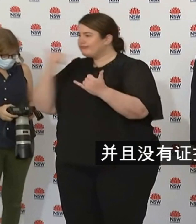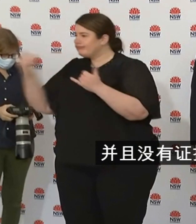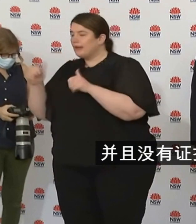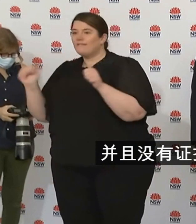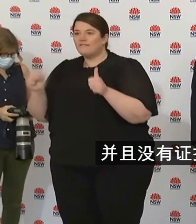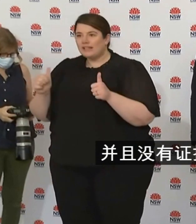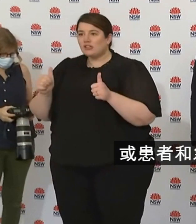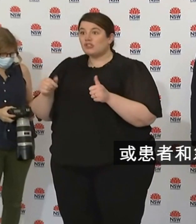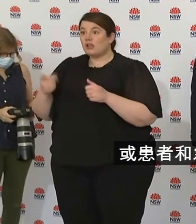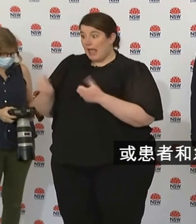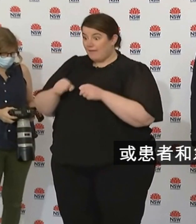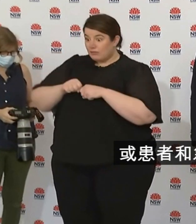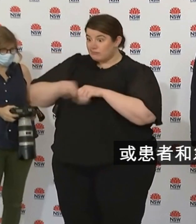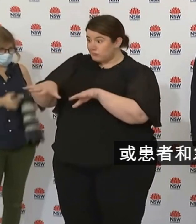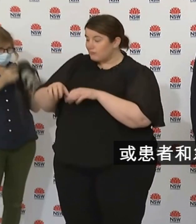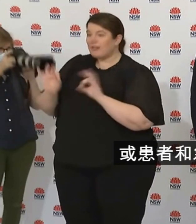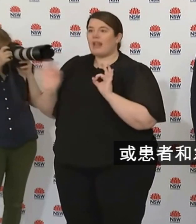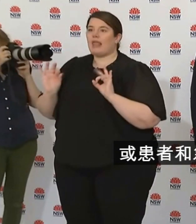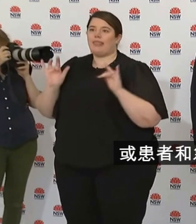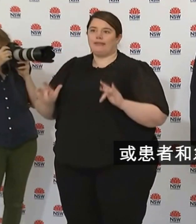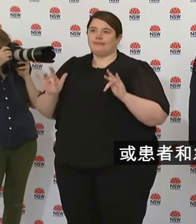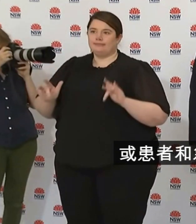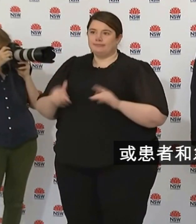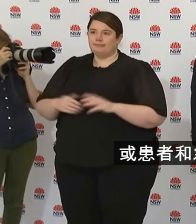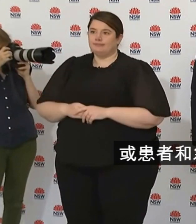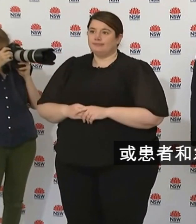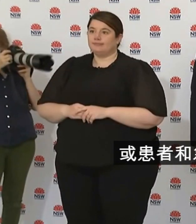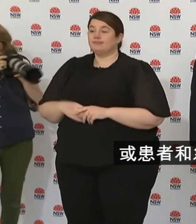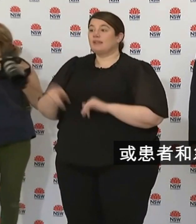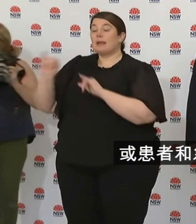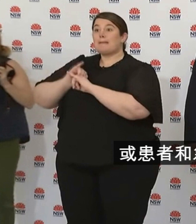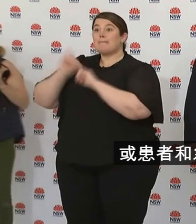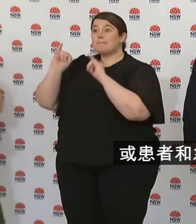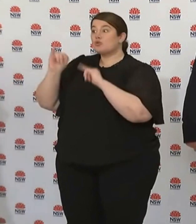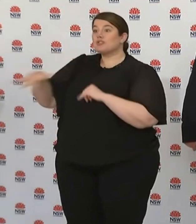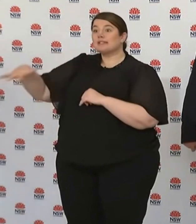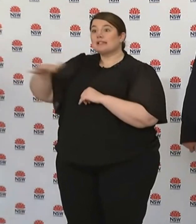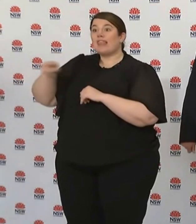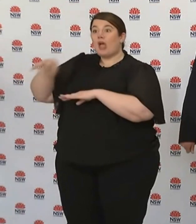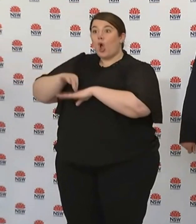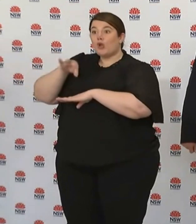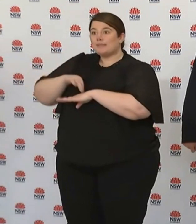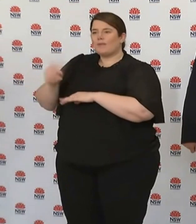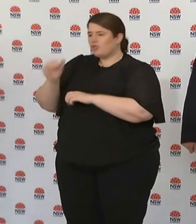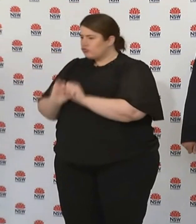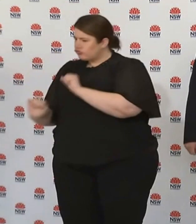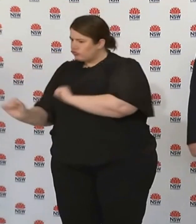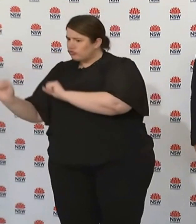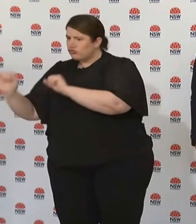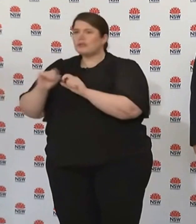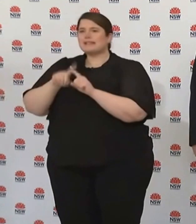transmission to date to staff or patients, and the emergency department has been thoroughly cleaned and there's no disruption to patient